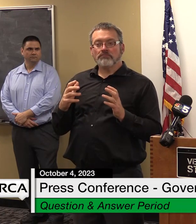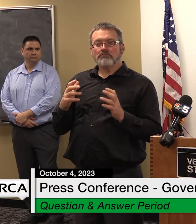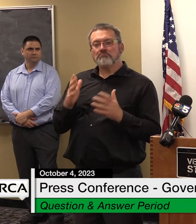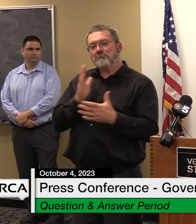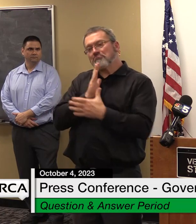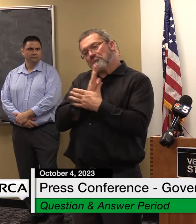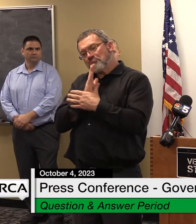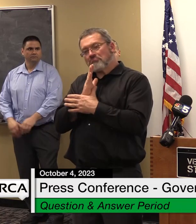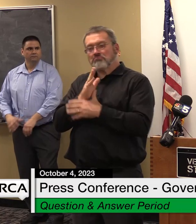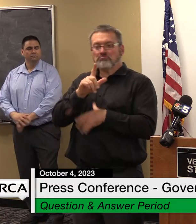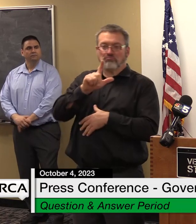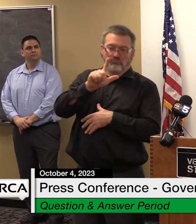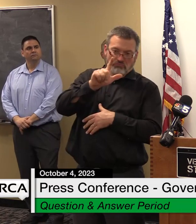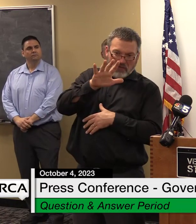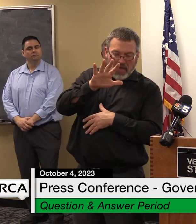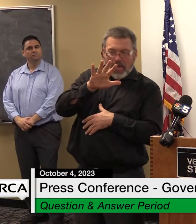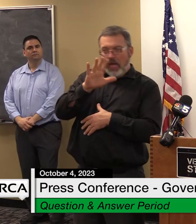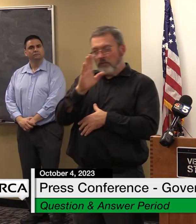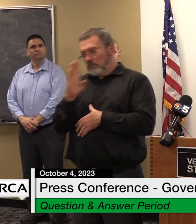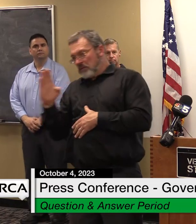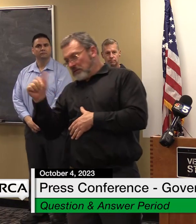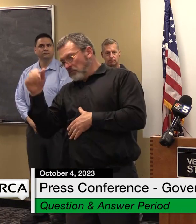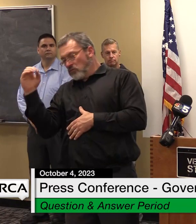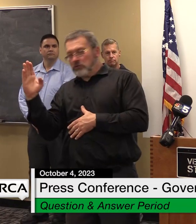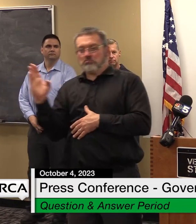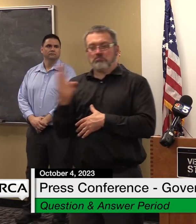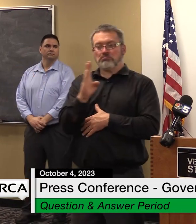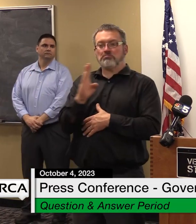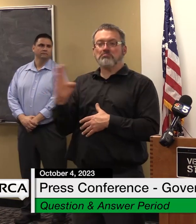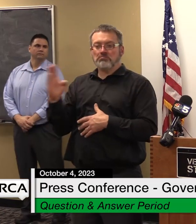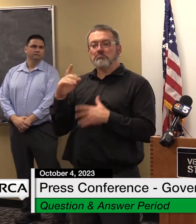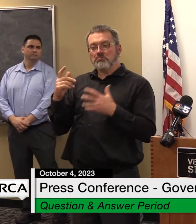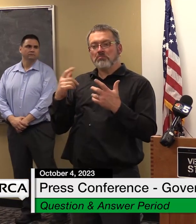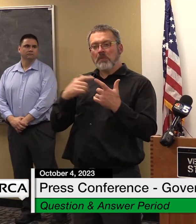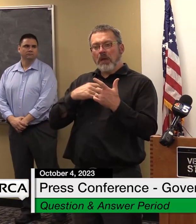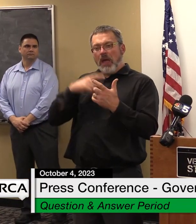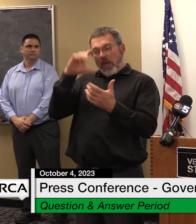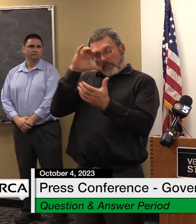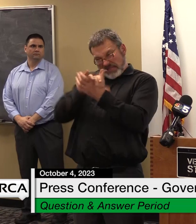25% to 10%. Yes, I believe most of that will come from FEMA.